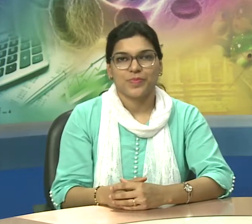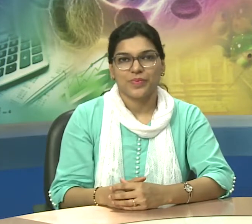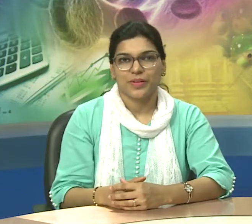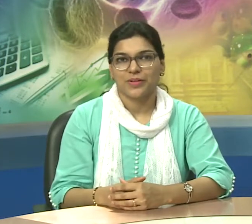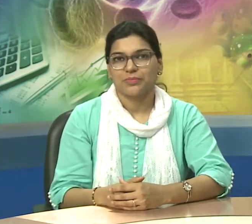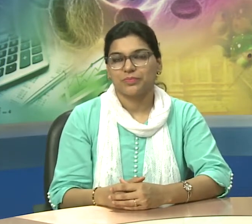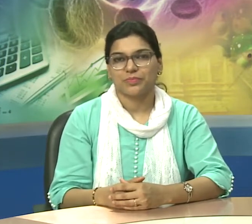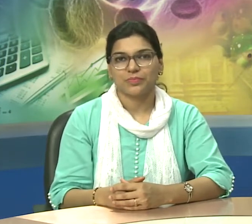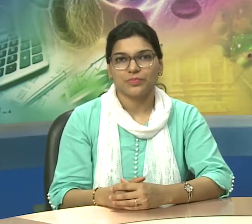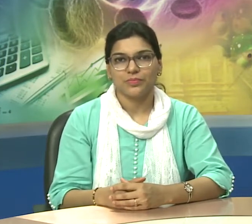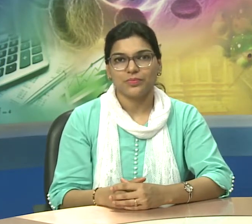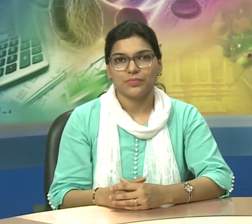India.